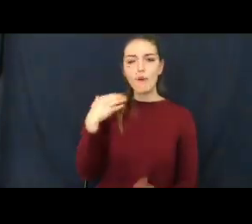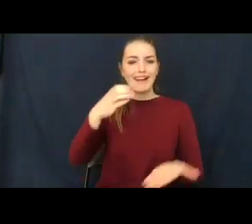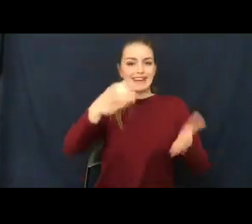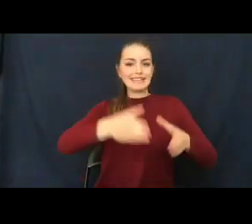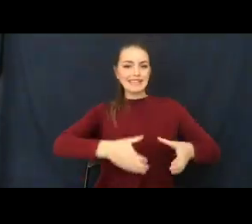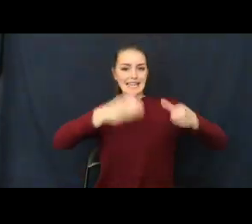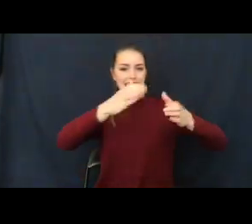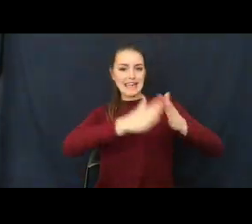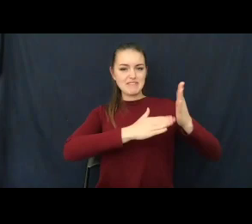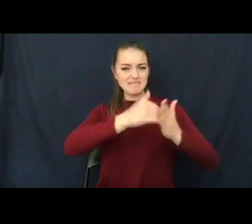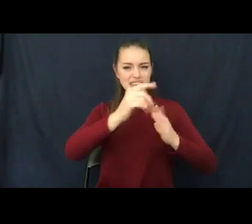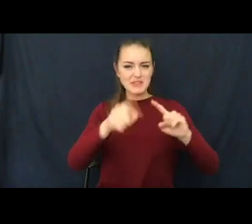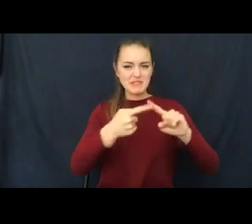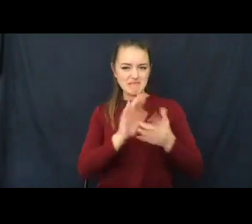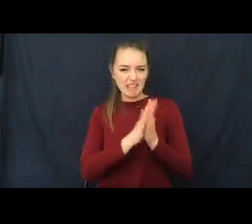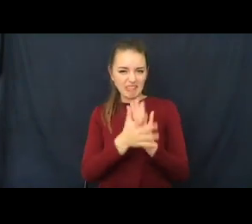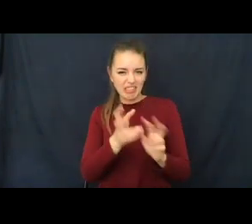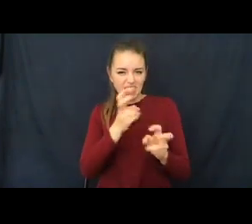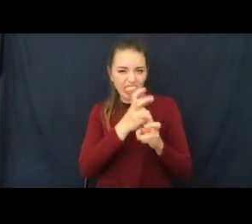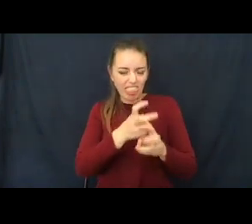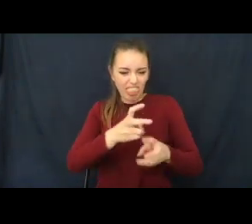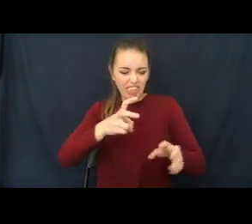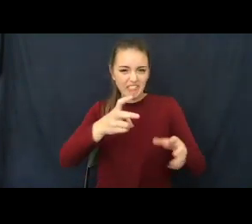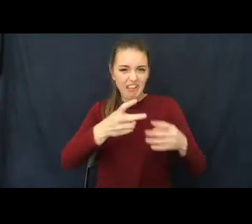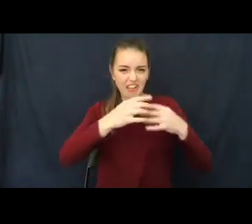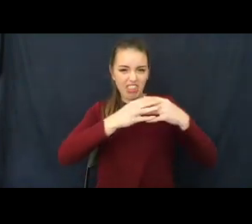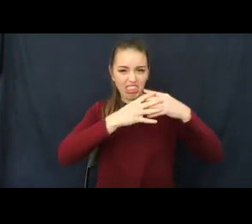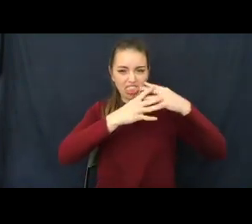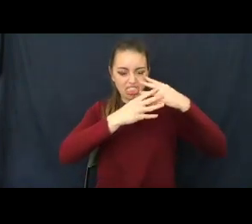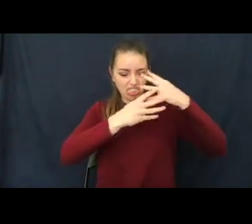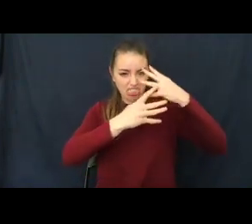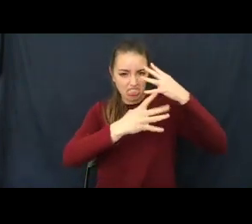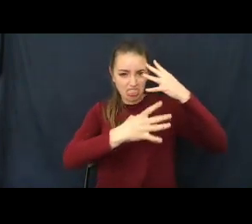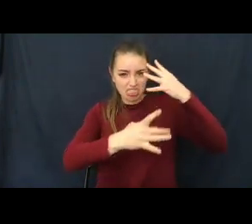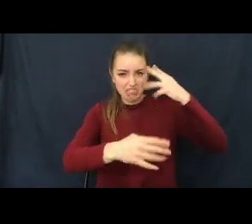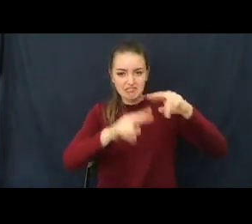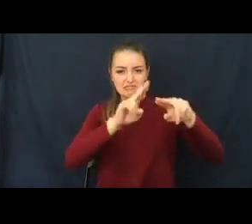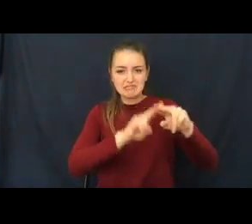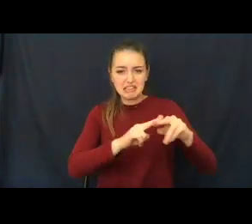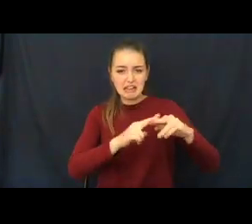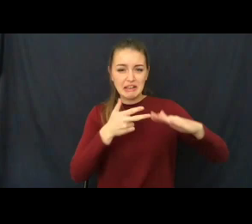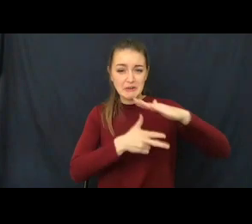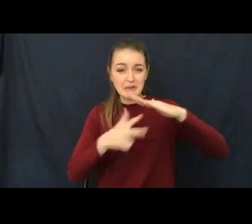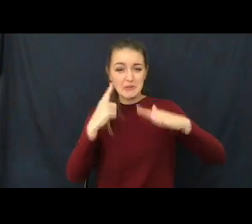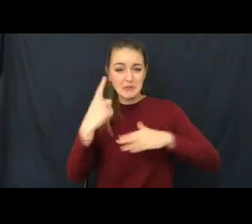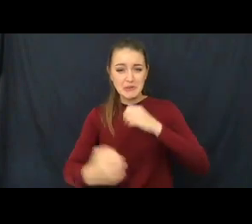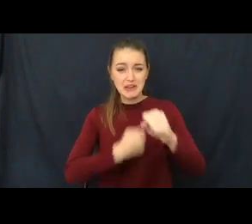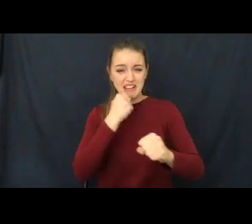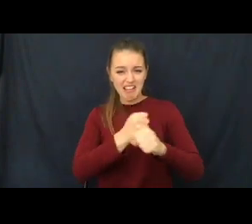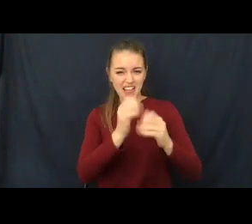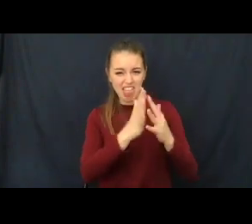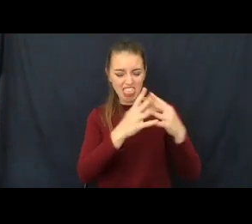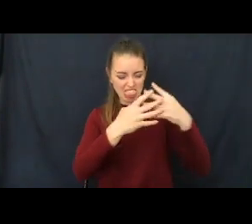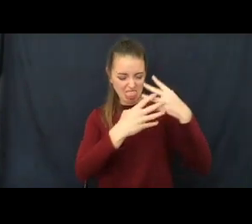when it gets all hardened and it's, you know, been sitting in your garage for a year and you can't really use that